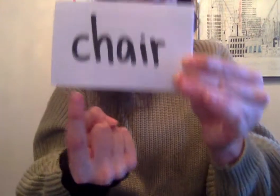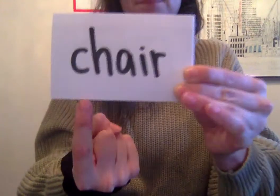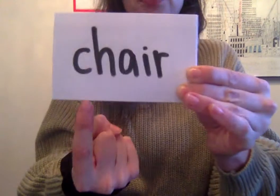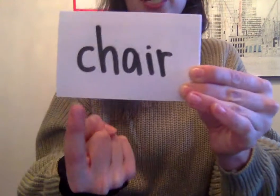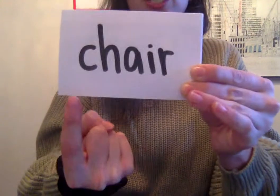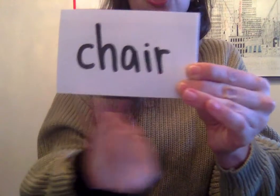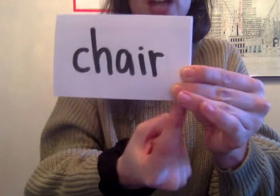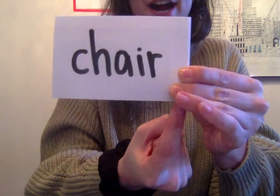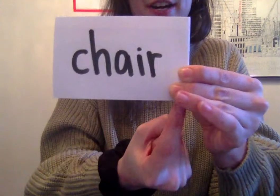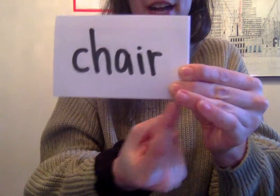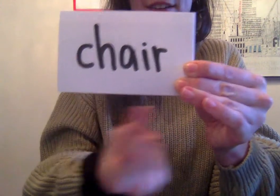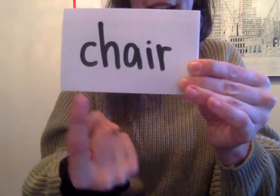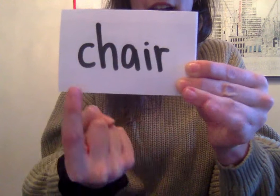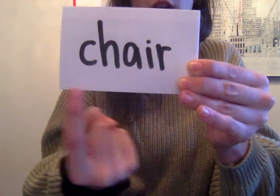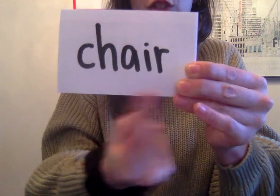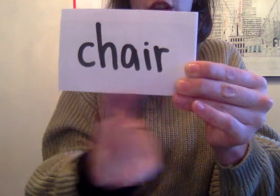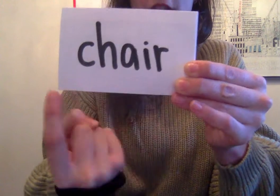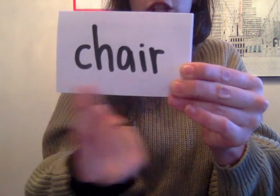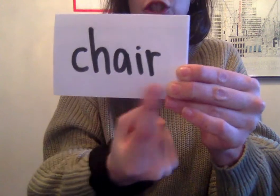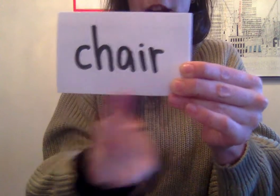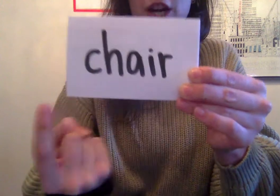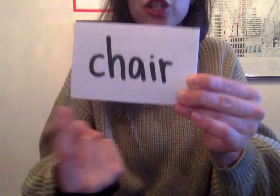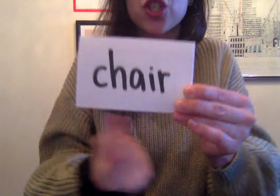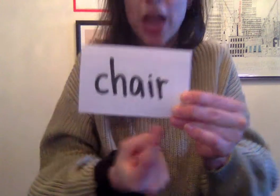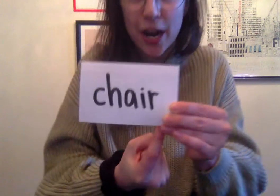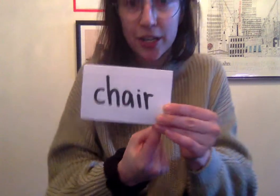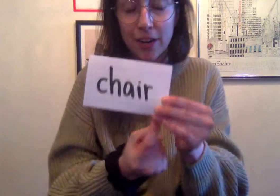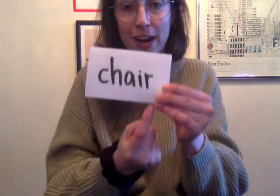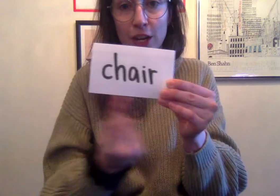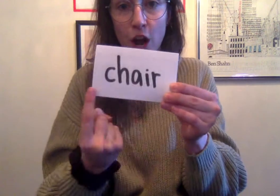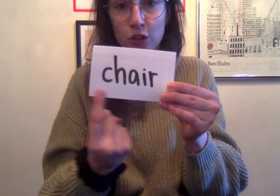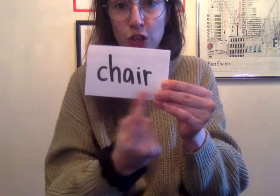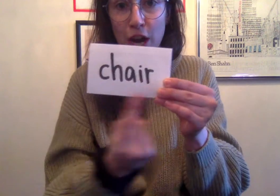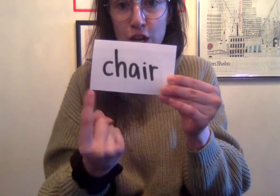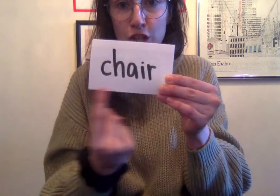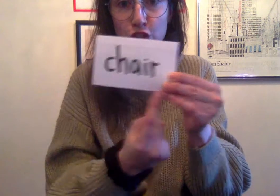time. Chair, get ready, go. Chair, get ready, go.